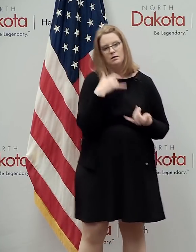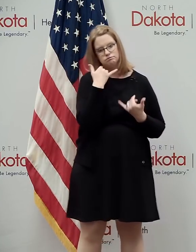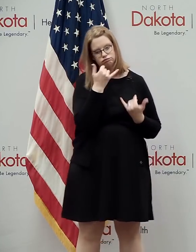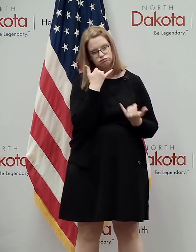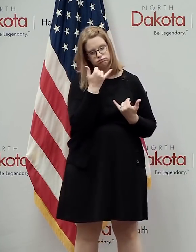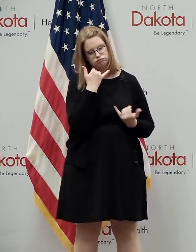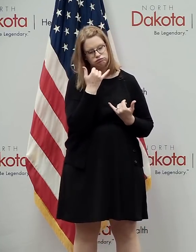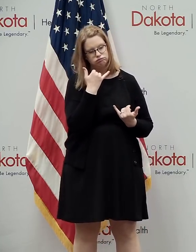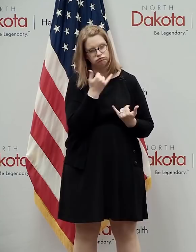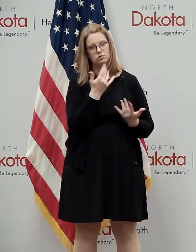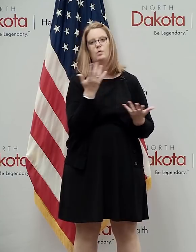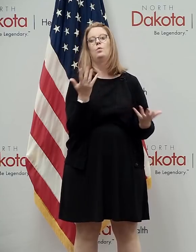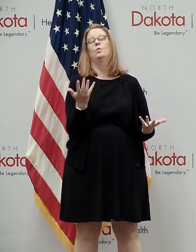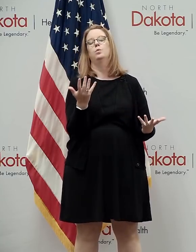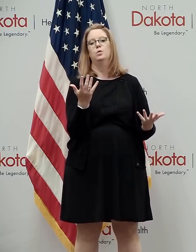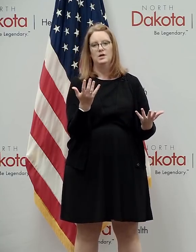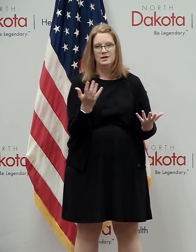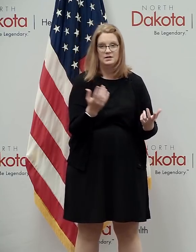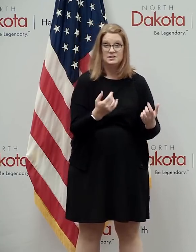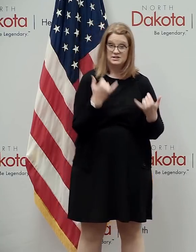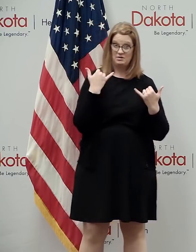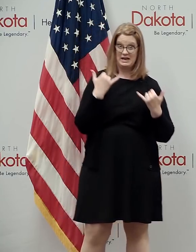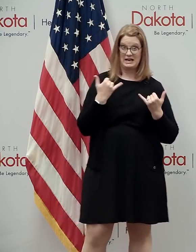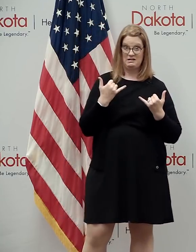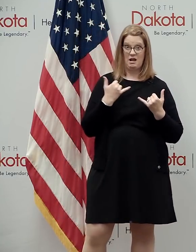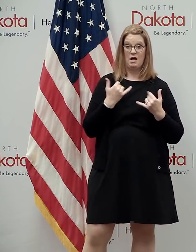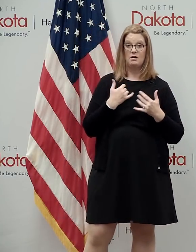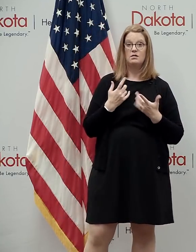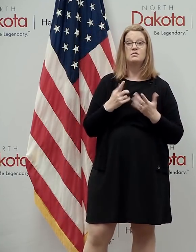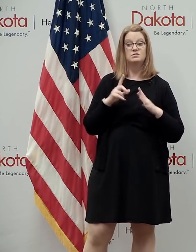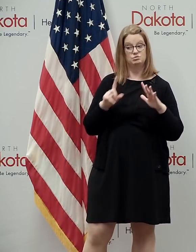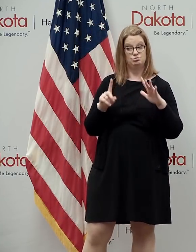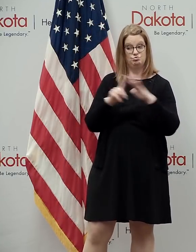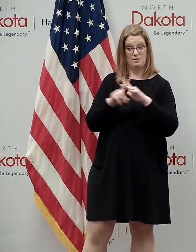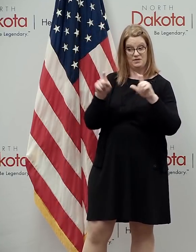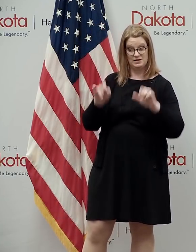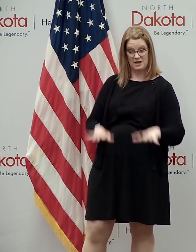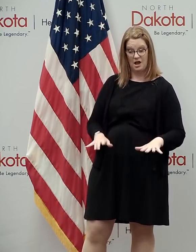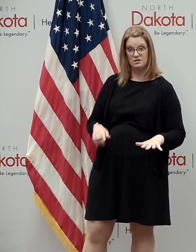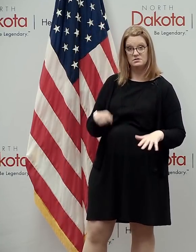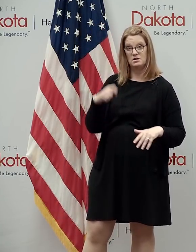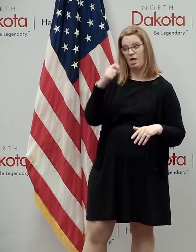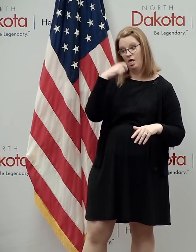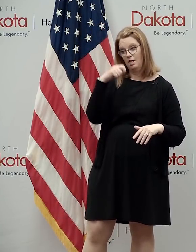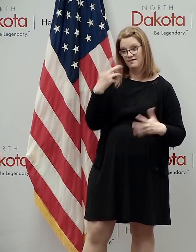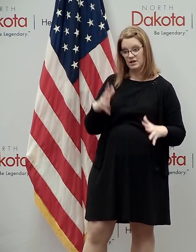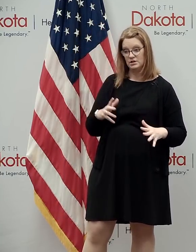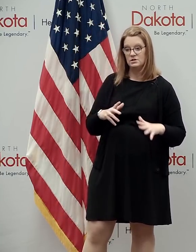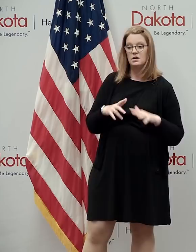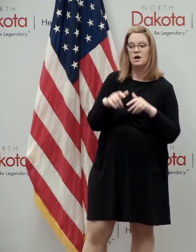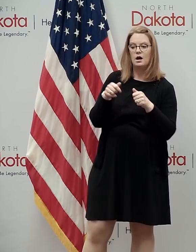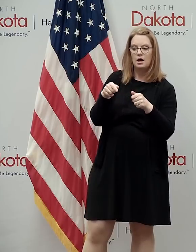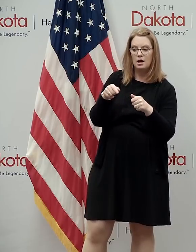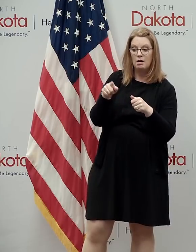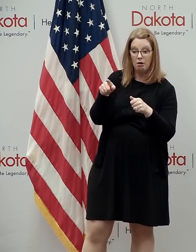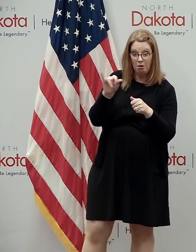We are now giving people who get tests, individuals have an opportunity to opt in to receive a text